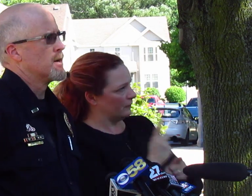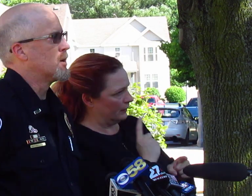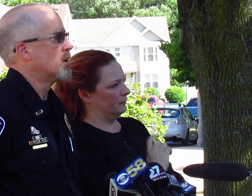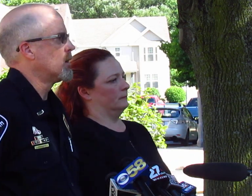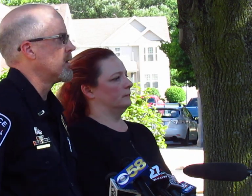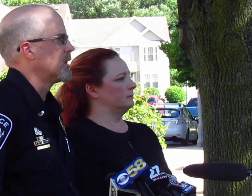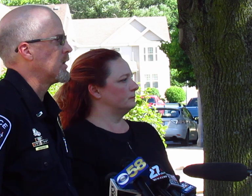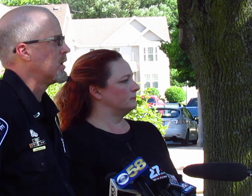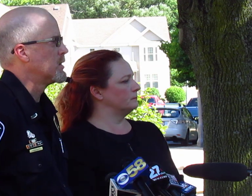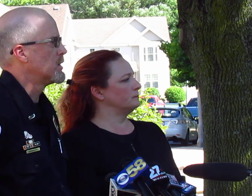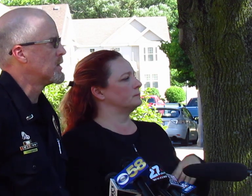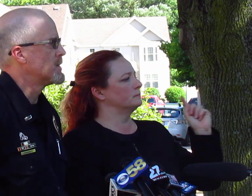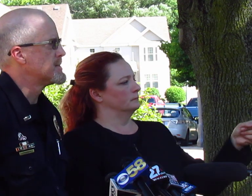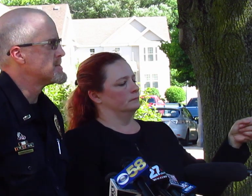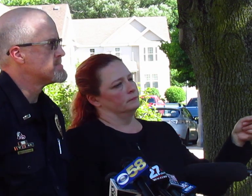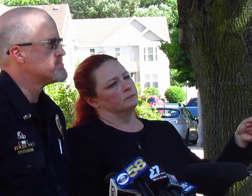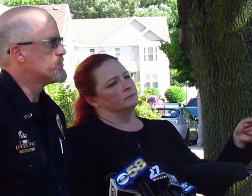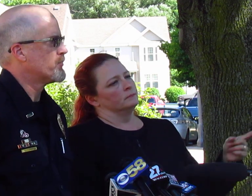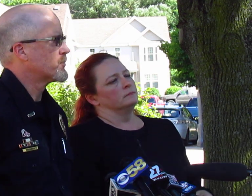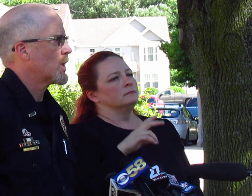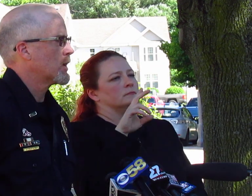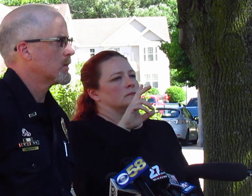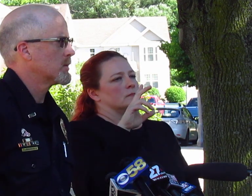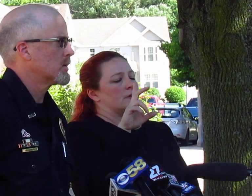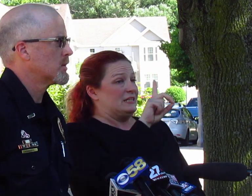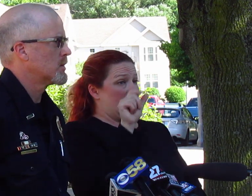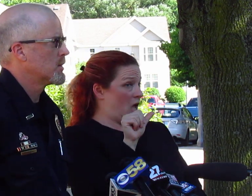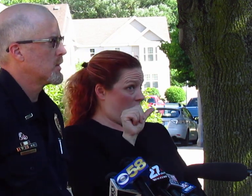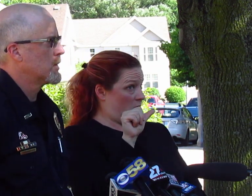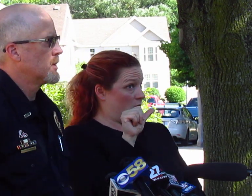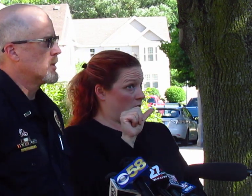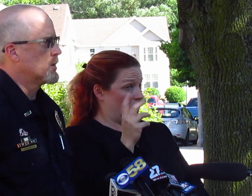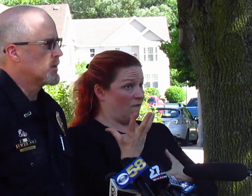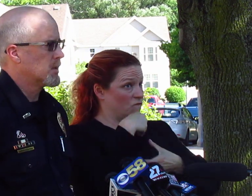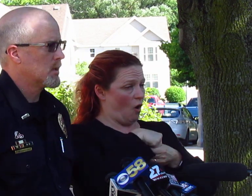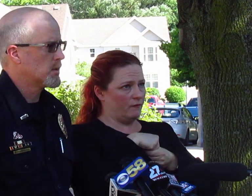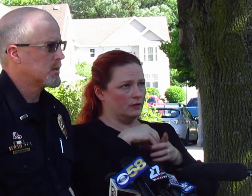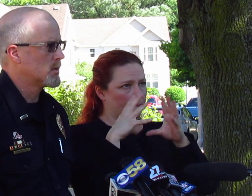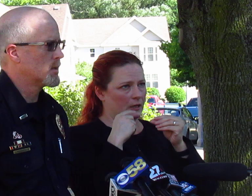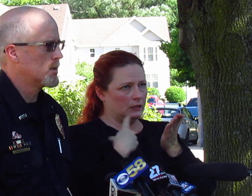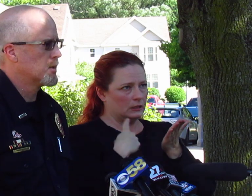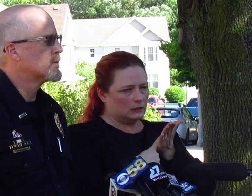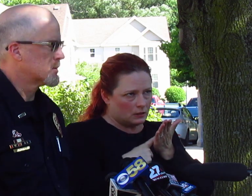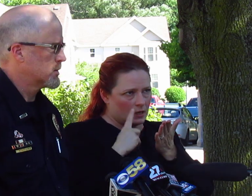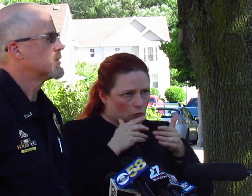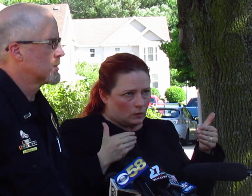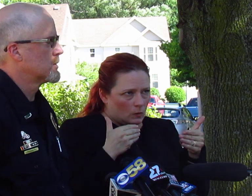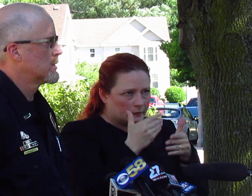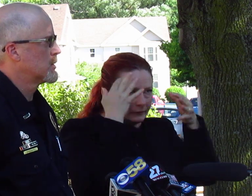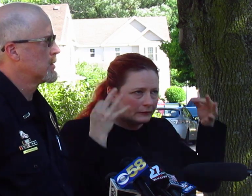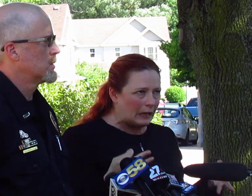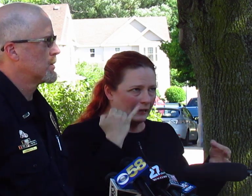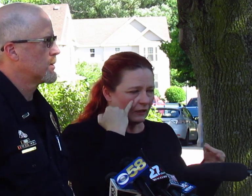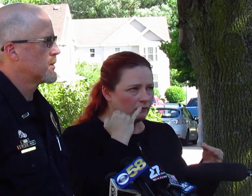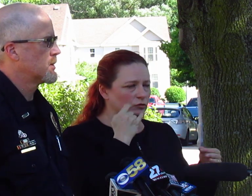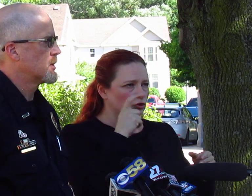about. Lieutenant, is the district attorney involved in the consultations as you get closer to making your determinations as to whether